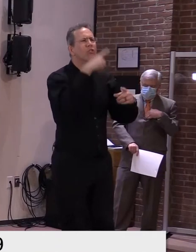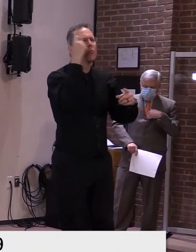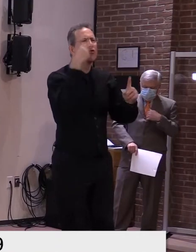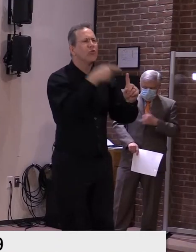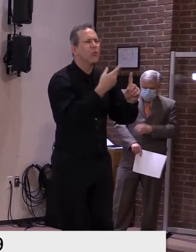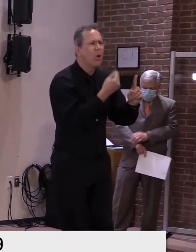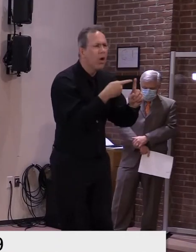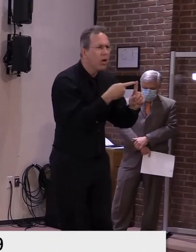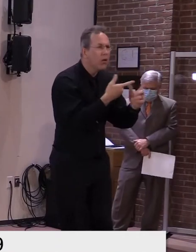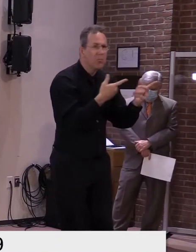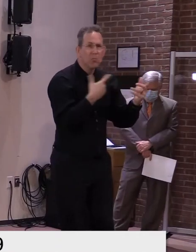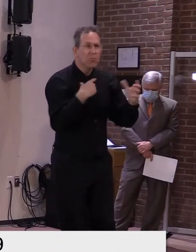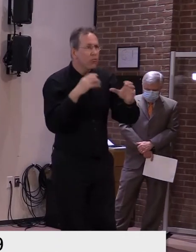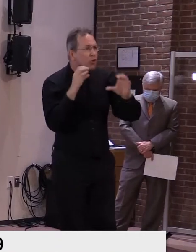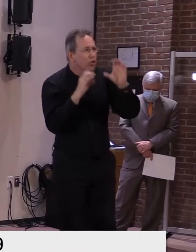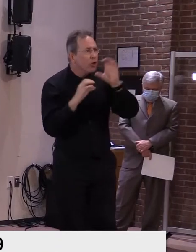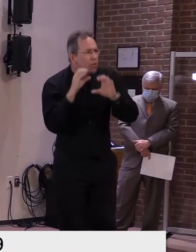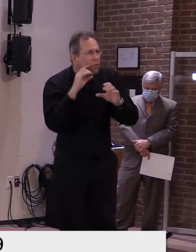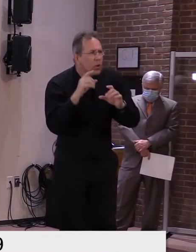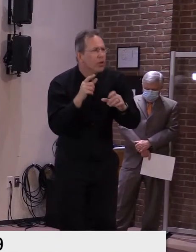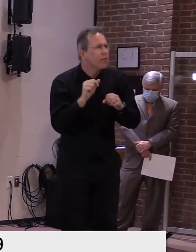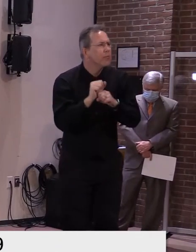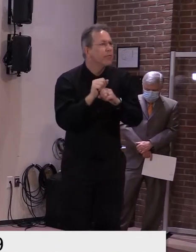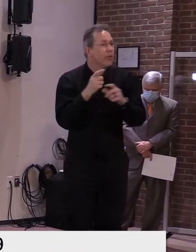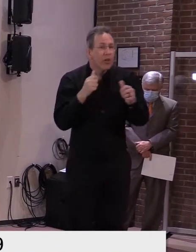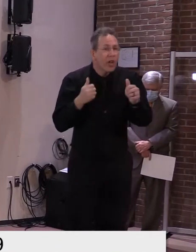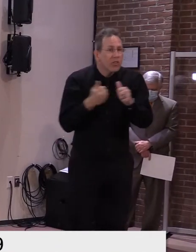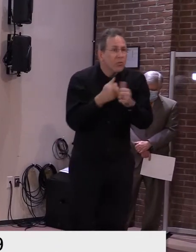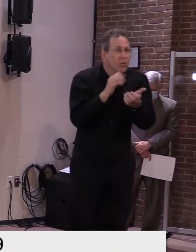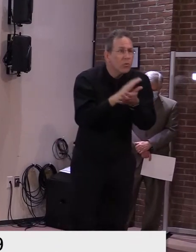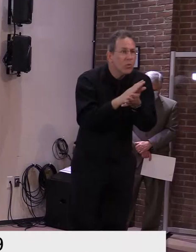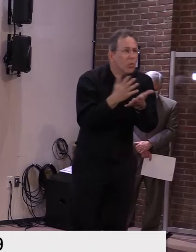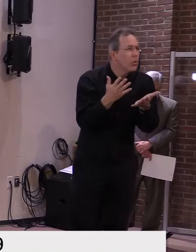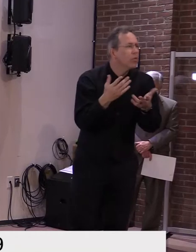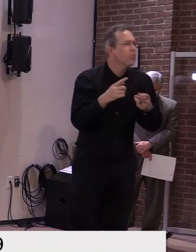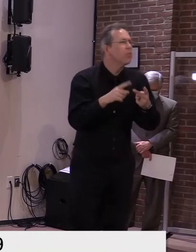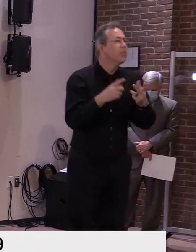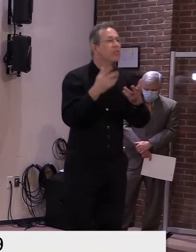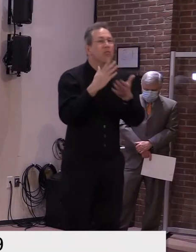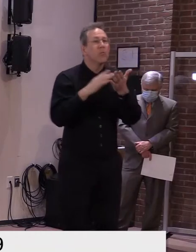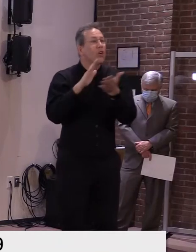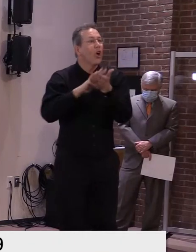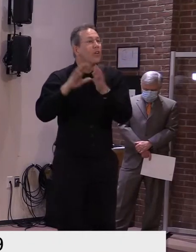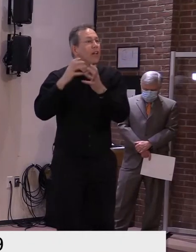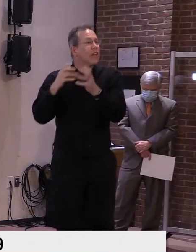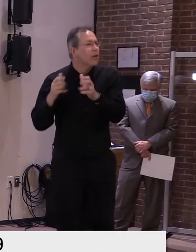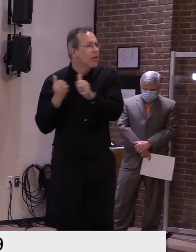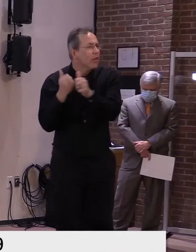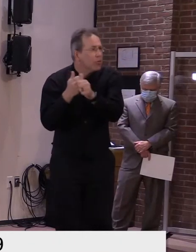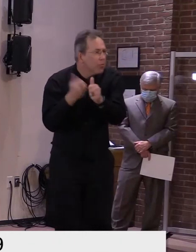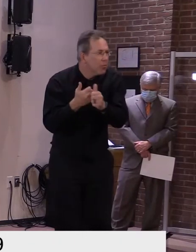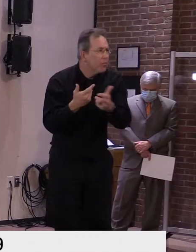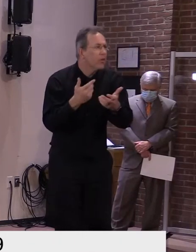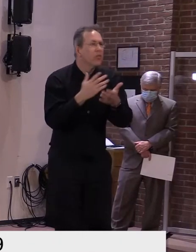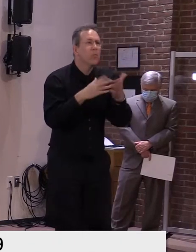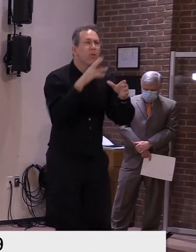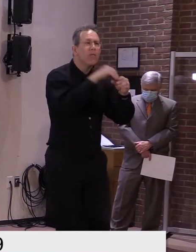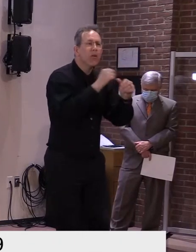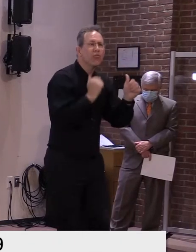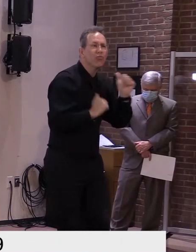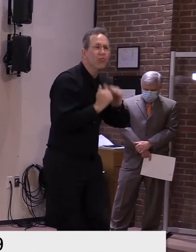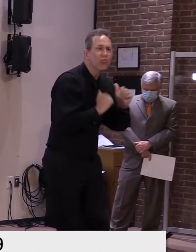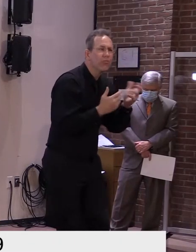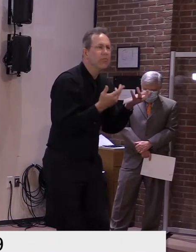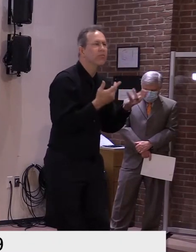jobs, work, catching up on coursework, taking college courses, dance, drama, singing. Youth can find that